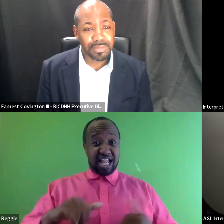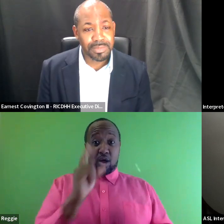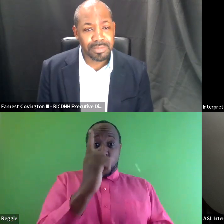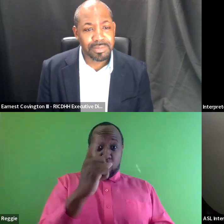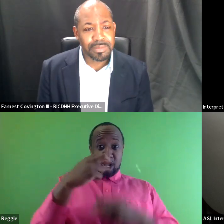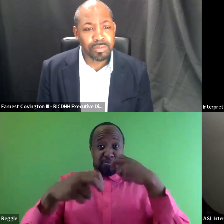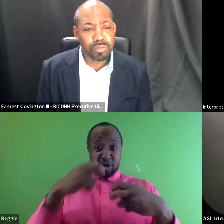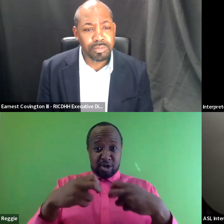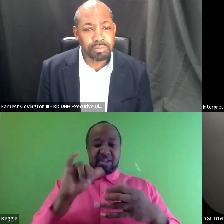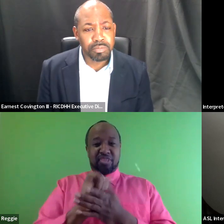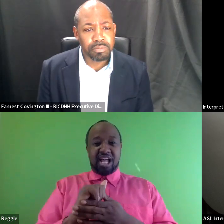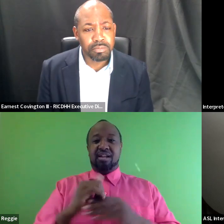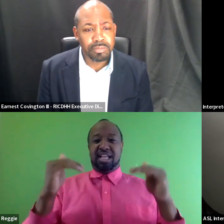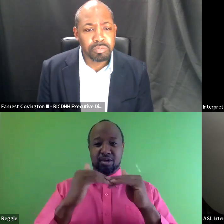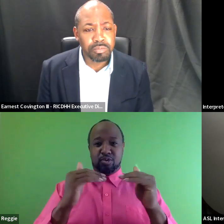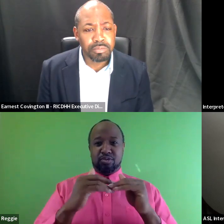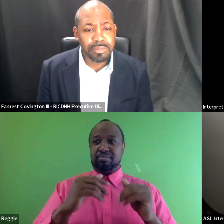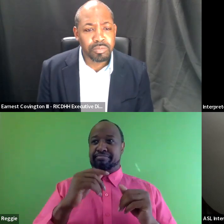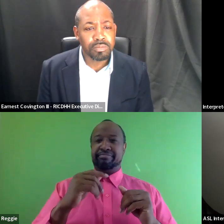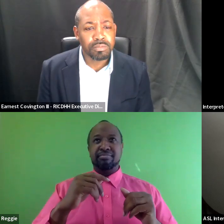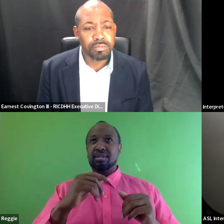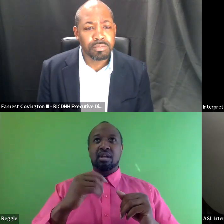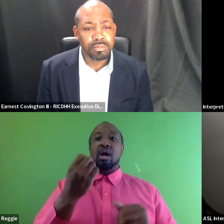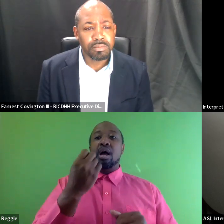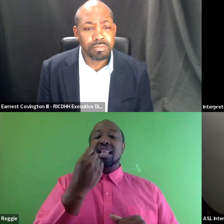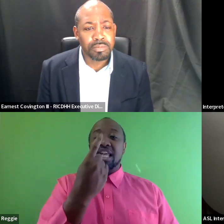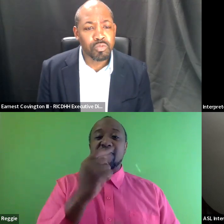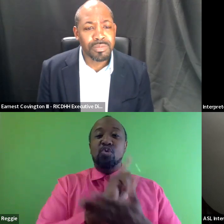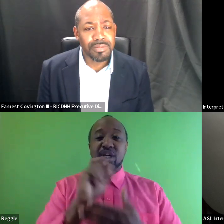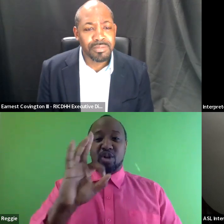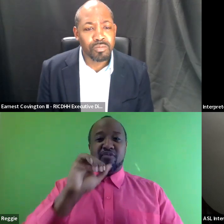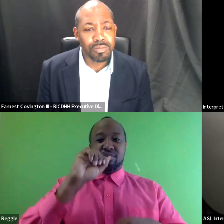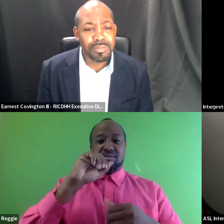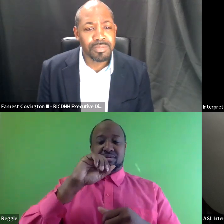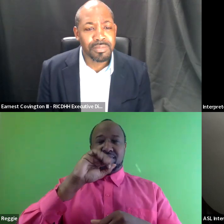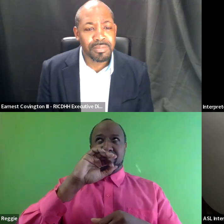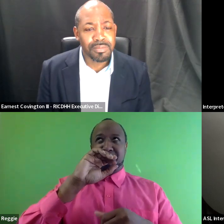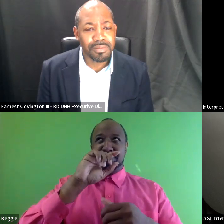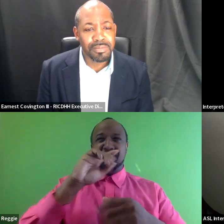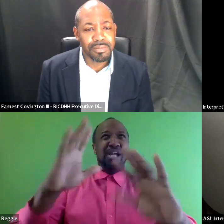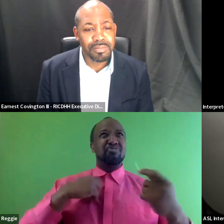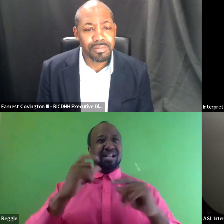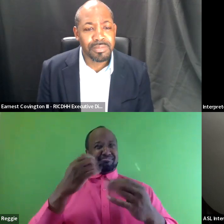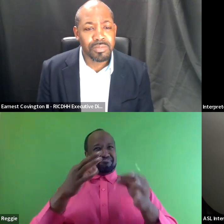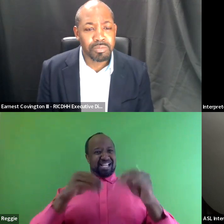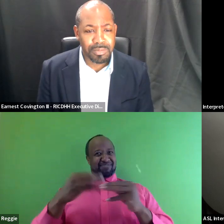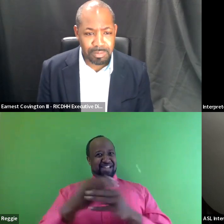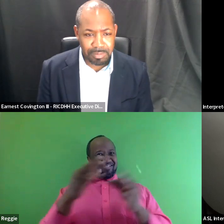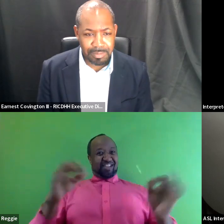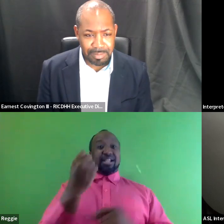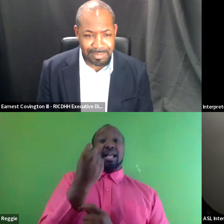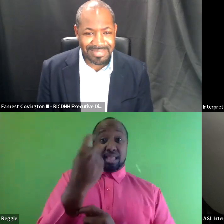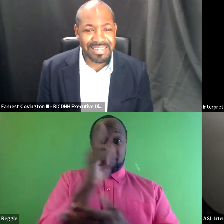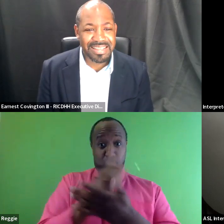right now, for example, my semester at Gallaudet, one problem I've noticed is there's 11 weeks. Wait, let me